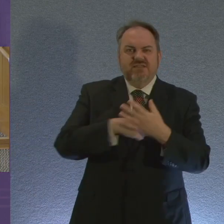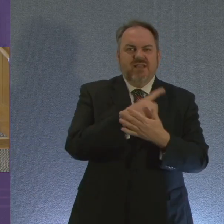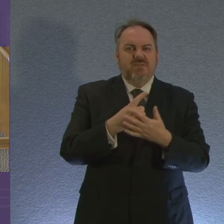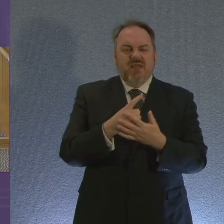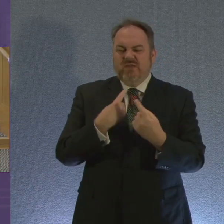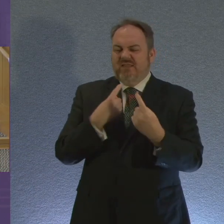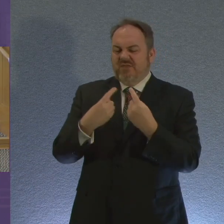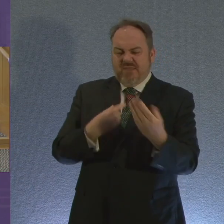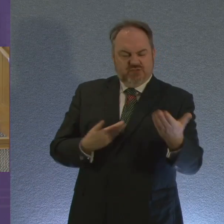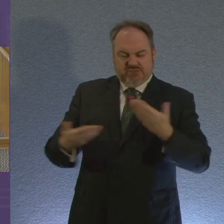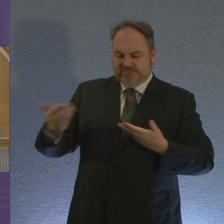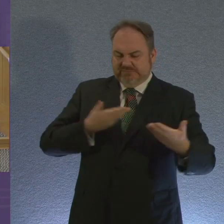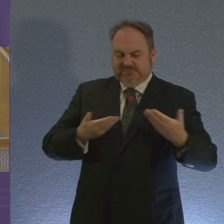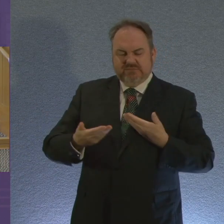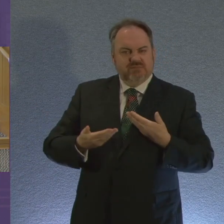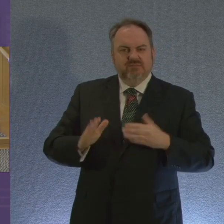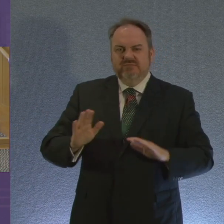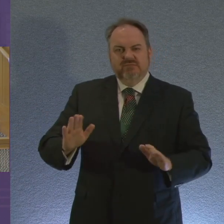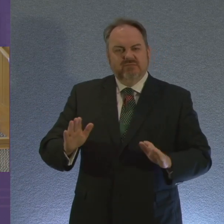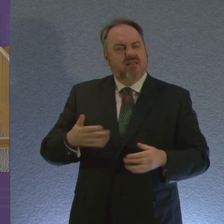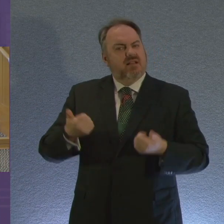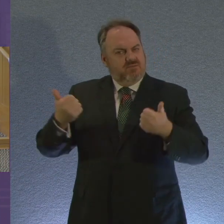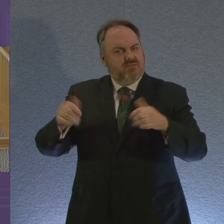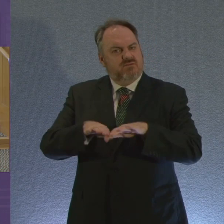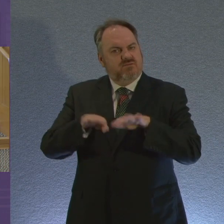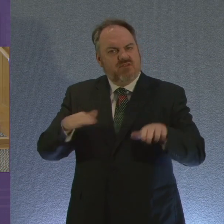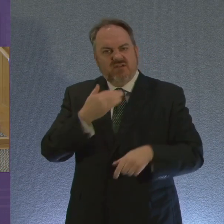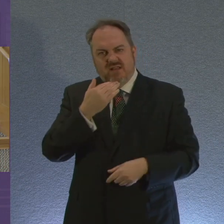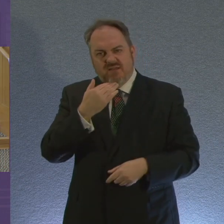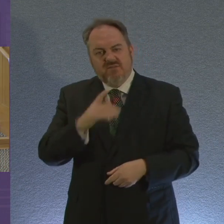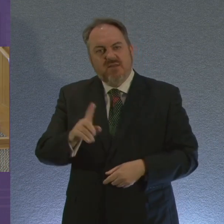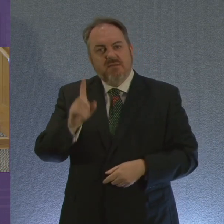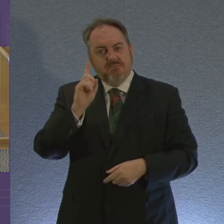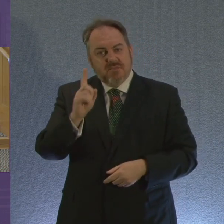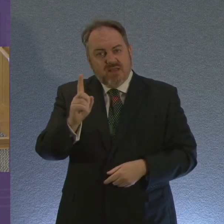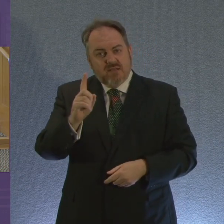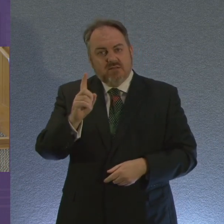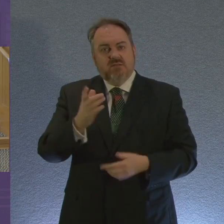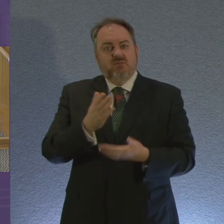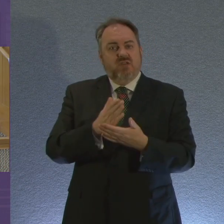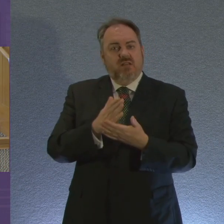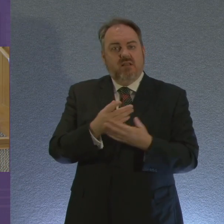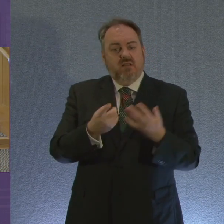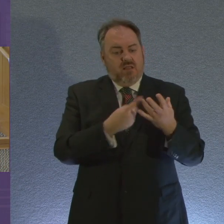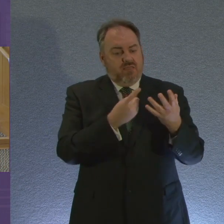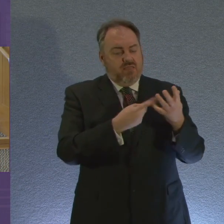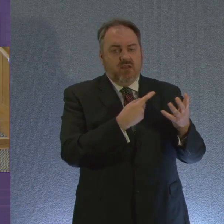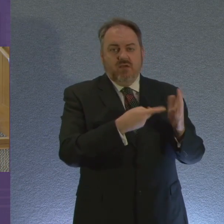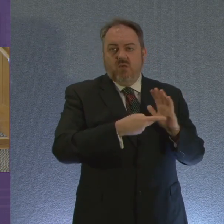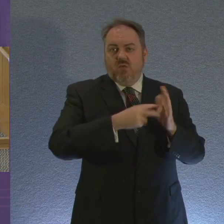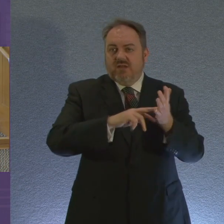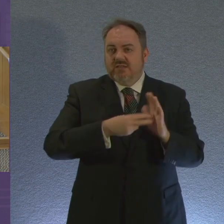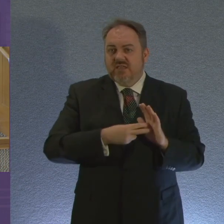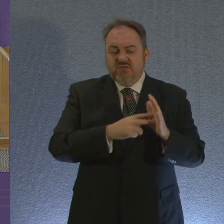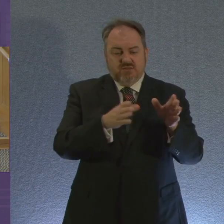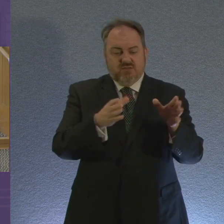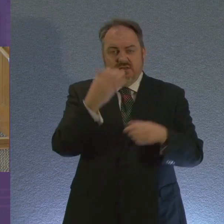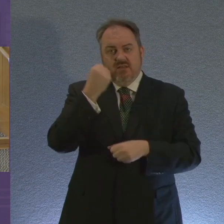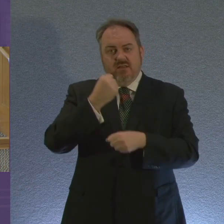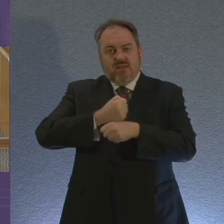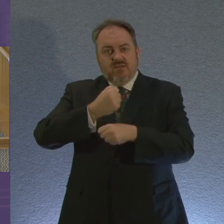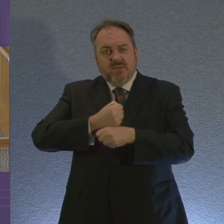than responding to FOA requests. But I am not convinced, personally, that the same argument holds for all government departments. It